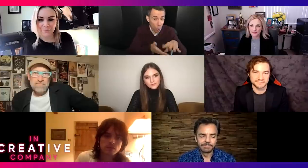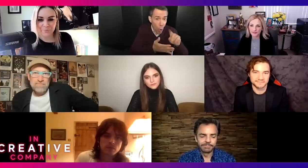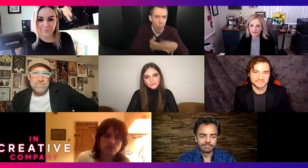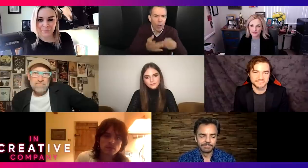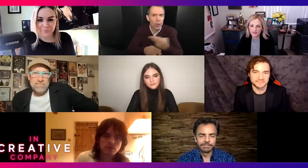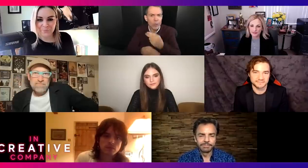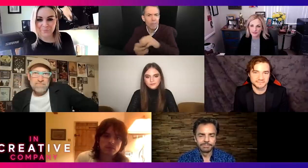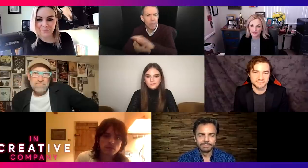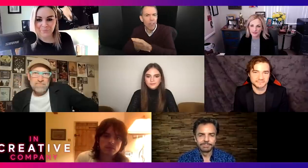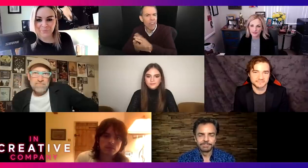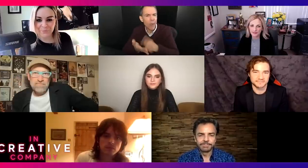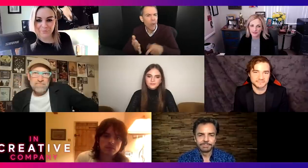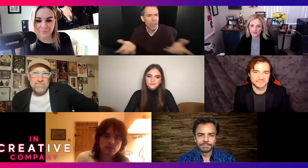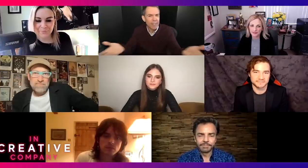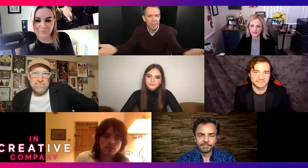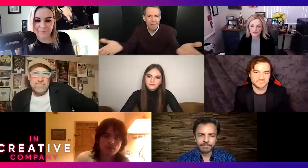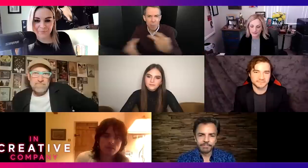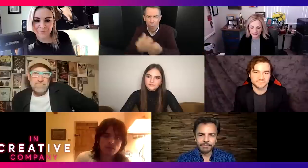them?